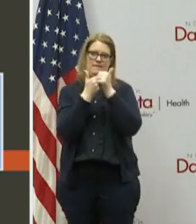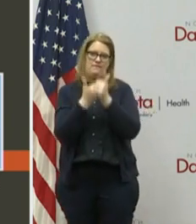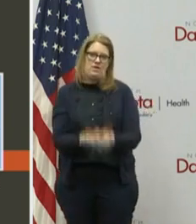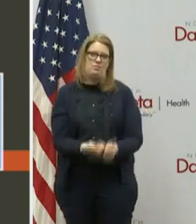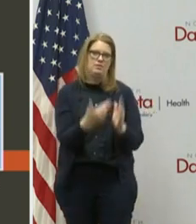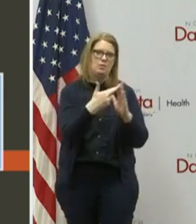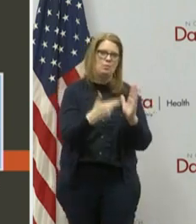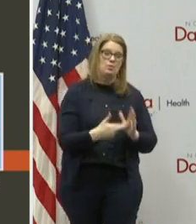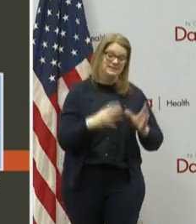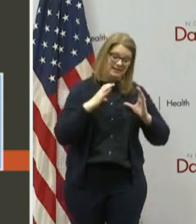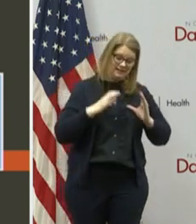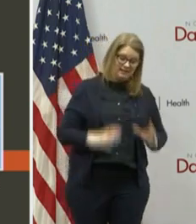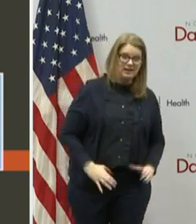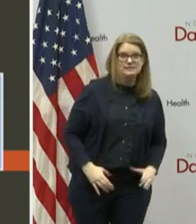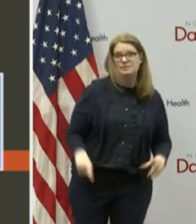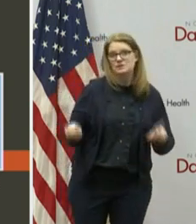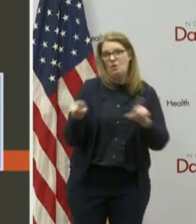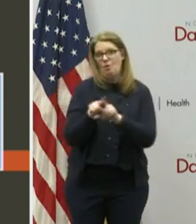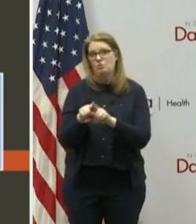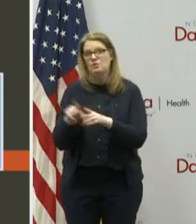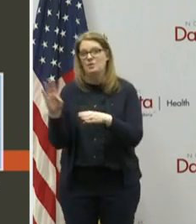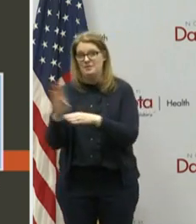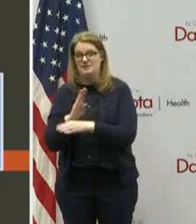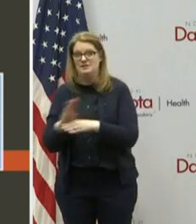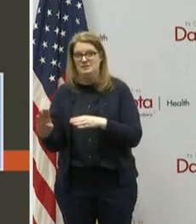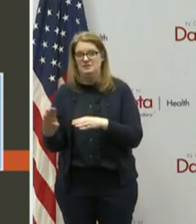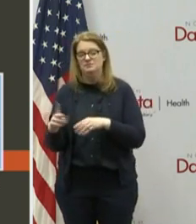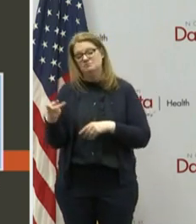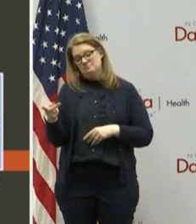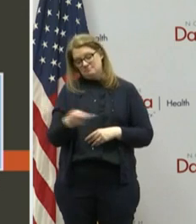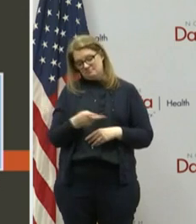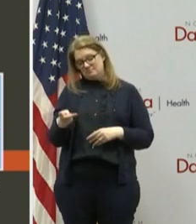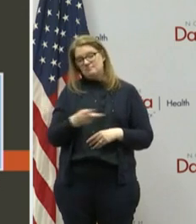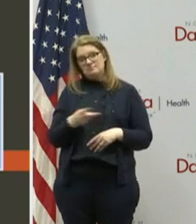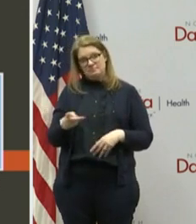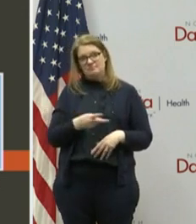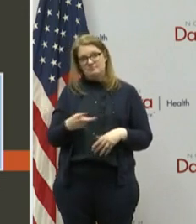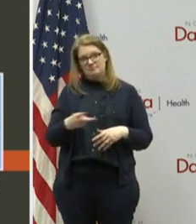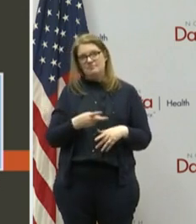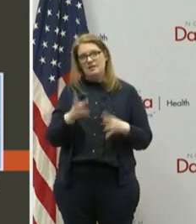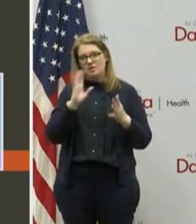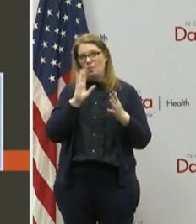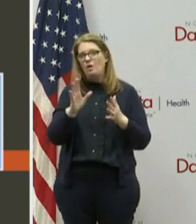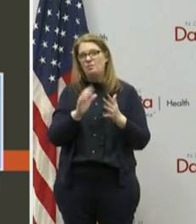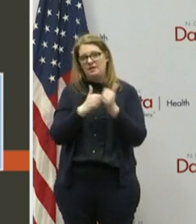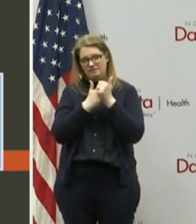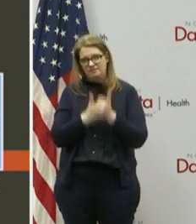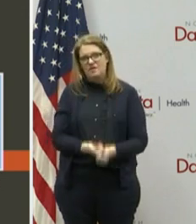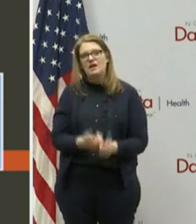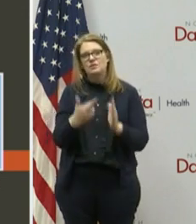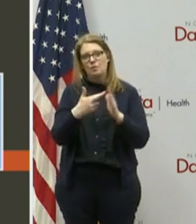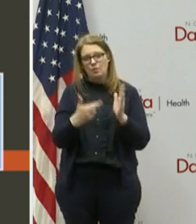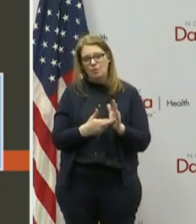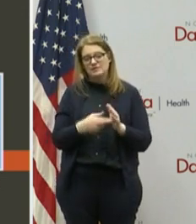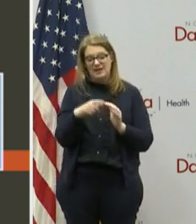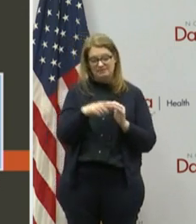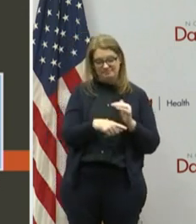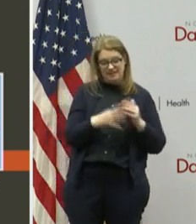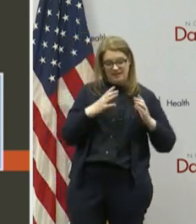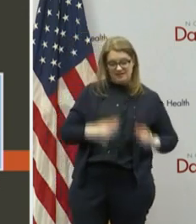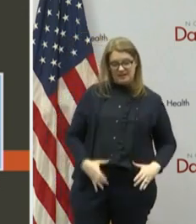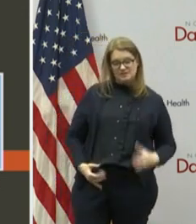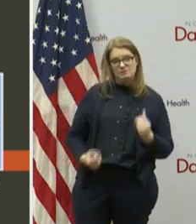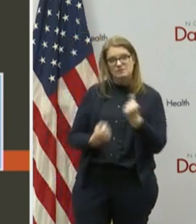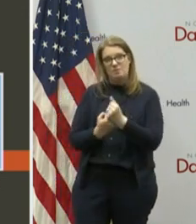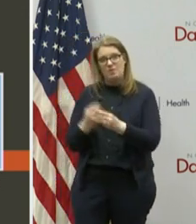because the customers that are coming back, you play an important role in supporting those folks that work in high contact businesses. So thank you all for